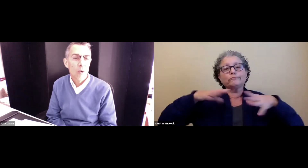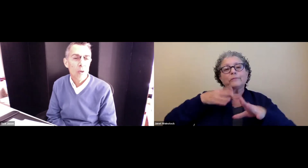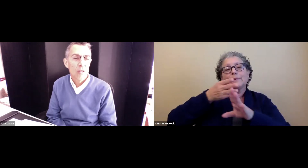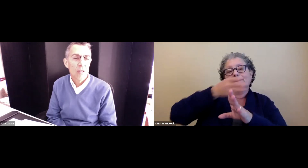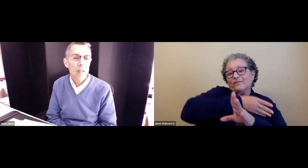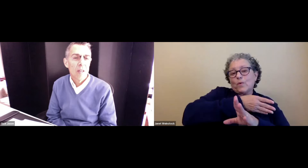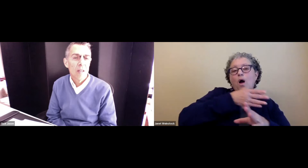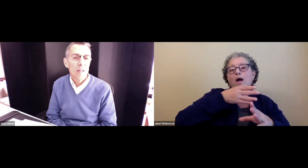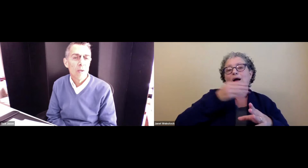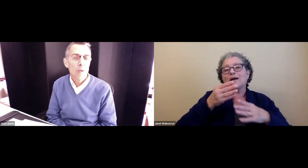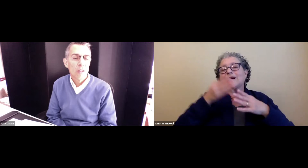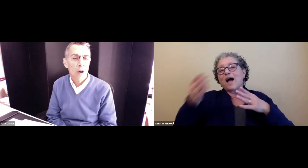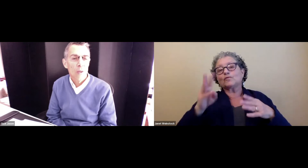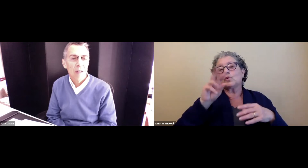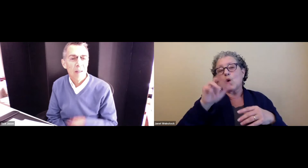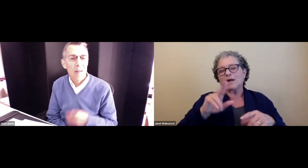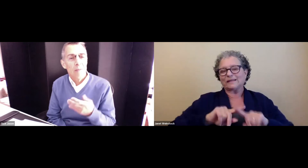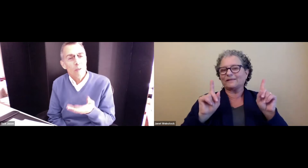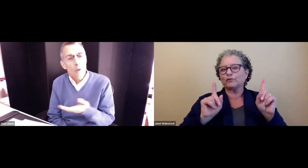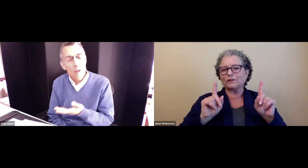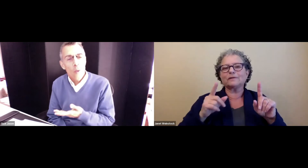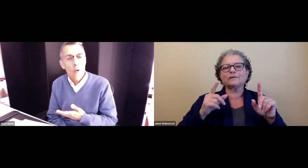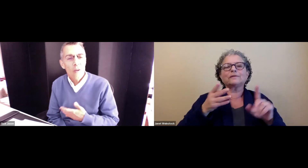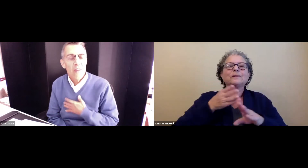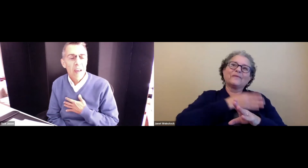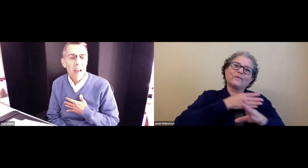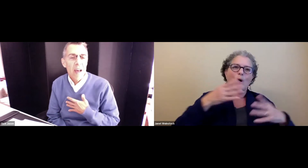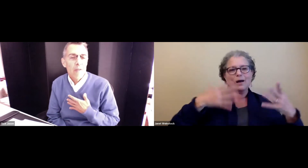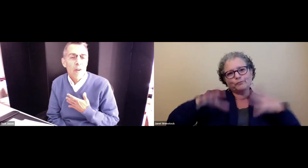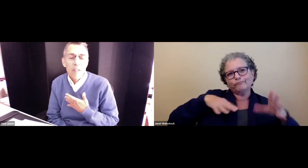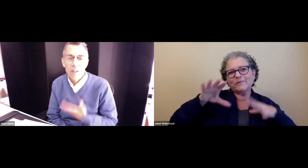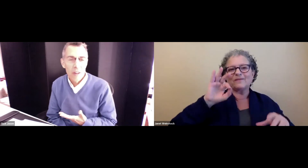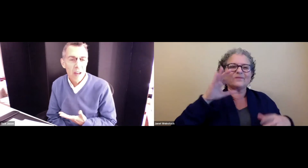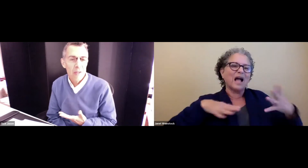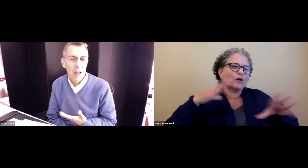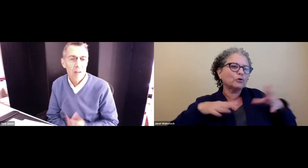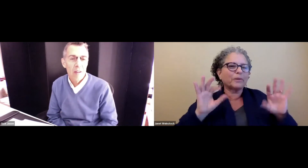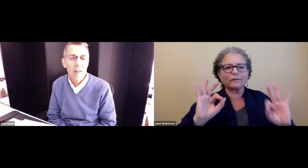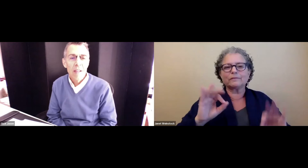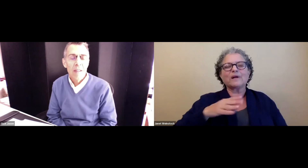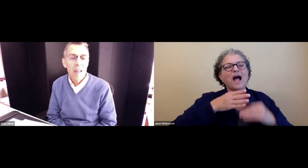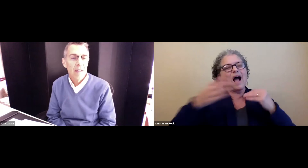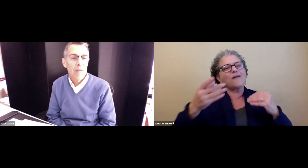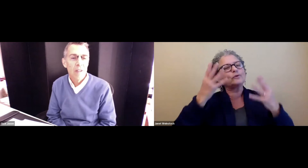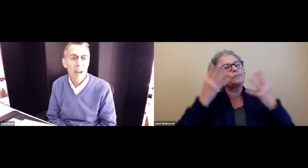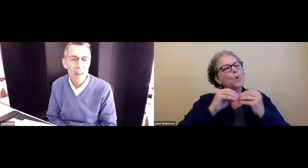course, you would know that before the war, they had a very different lifestyle. They lived in high fashion,